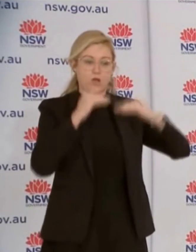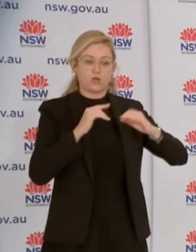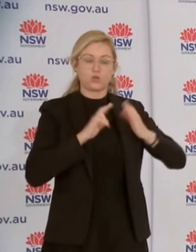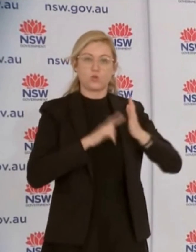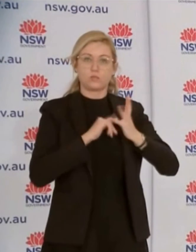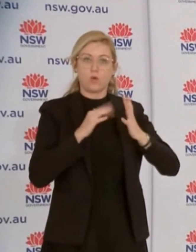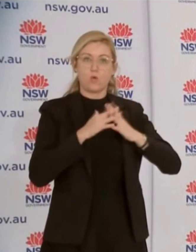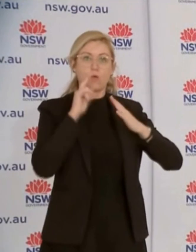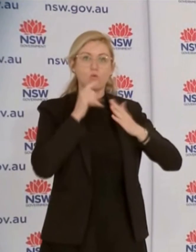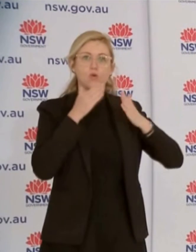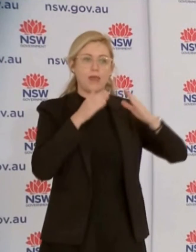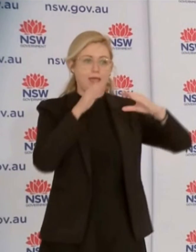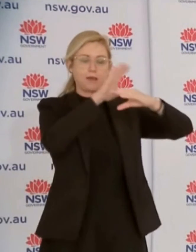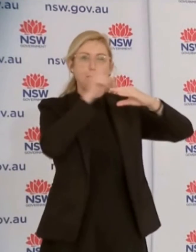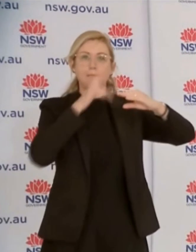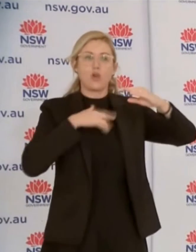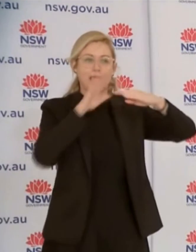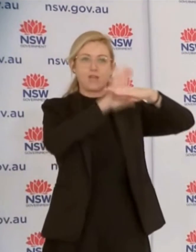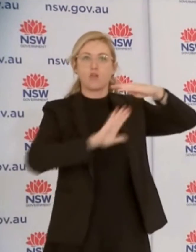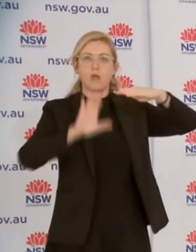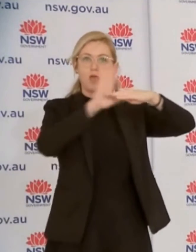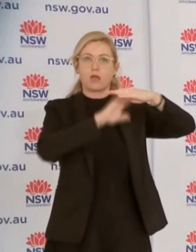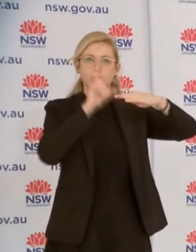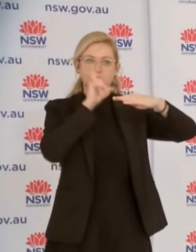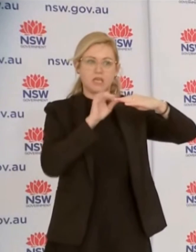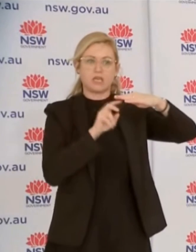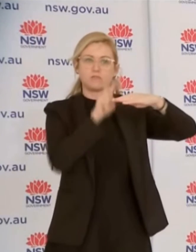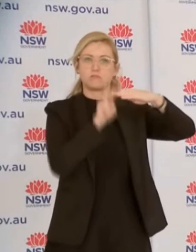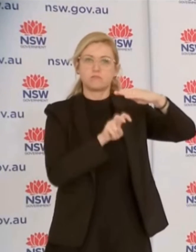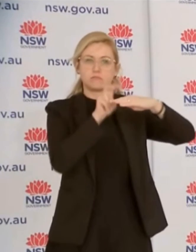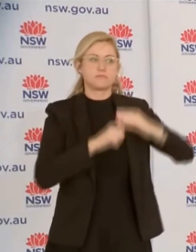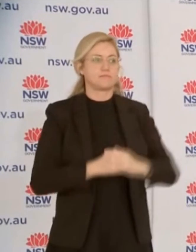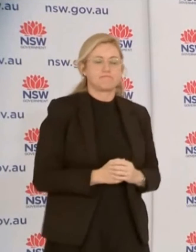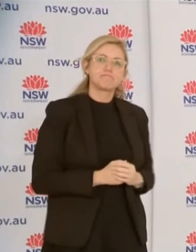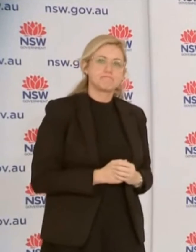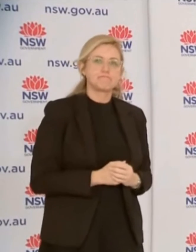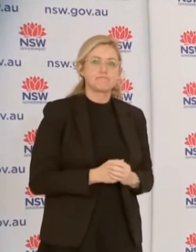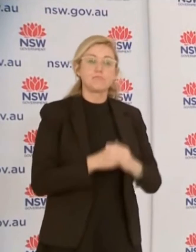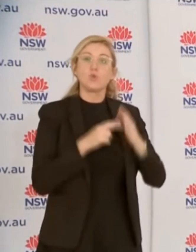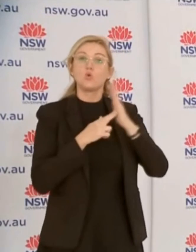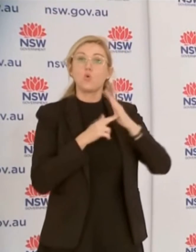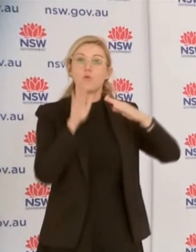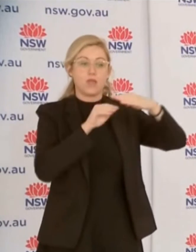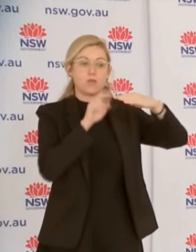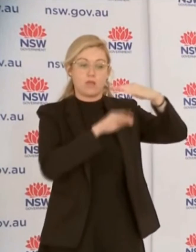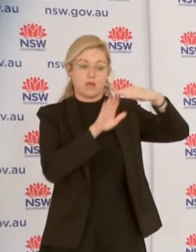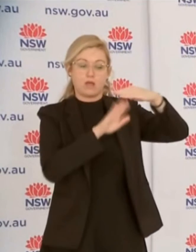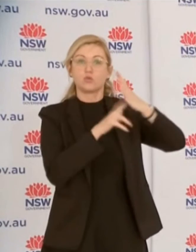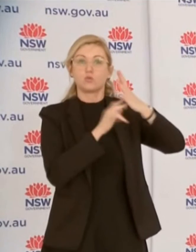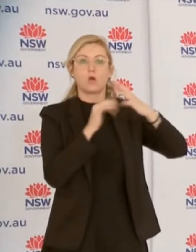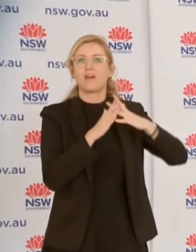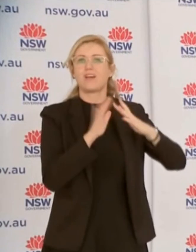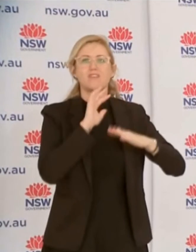Government gives consideration to the fact that in northern New South Wales we've had barely any cases for months and months. So I think we have to recognise that